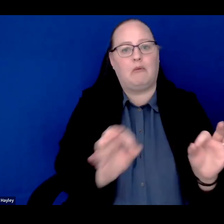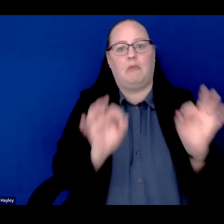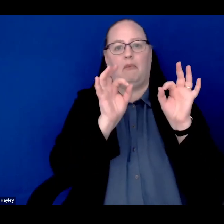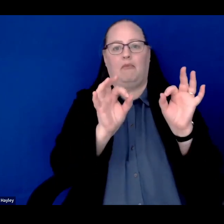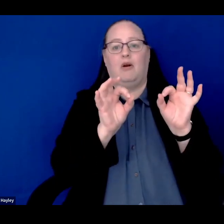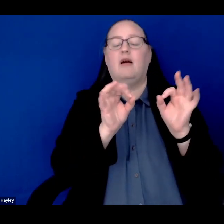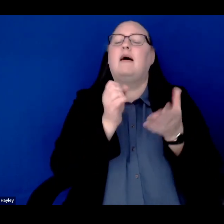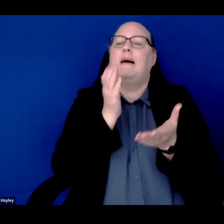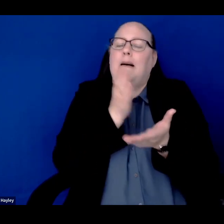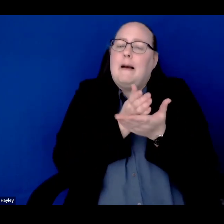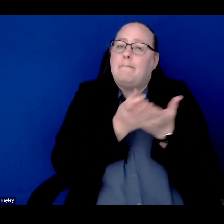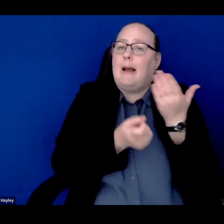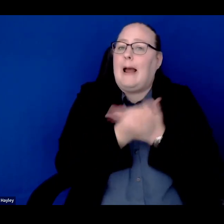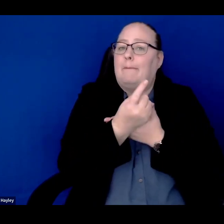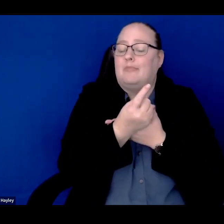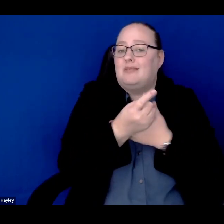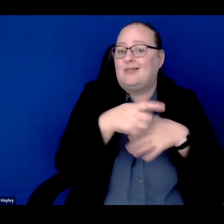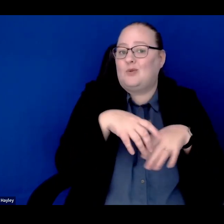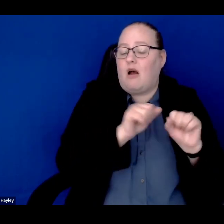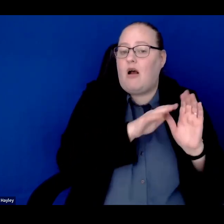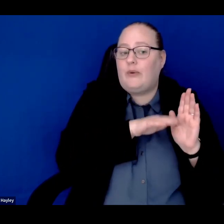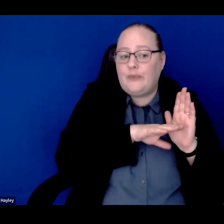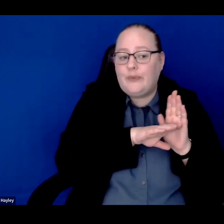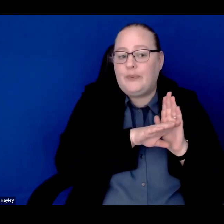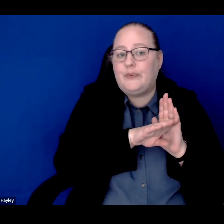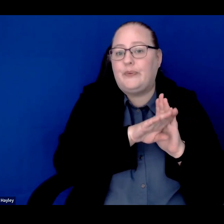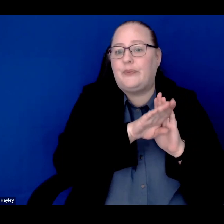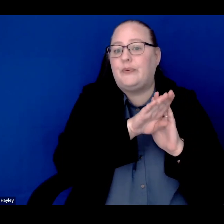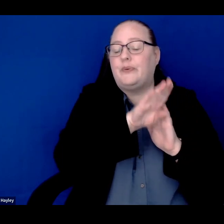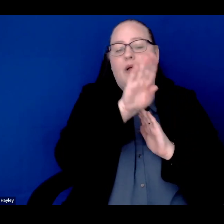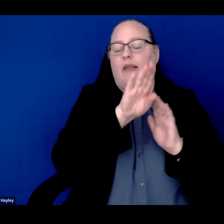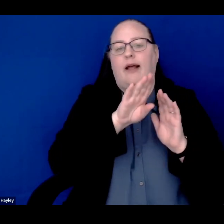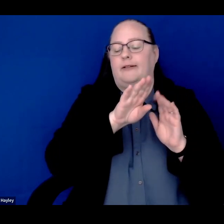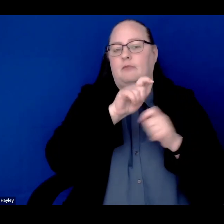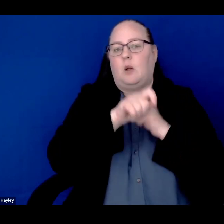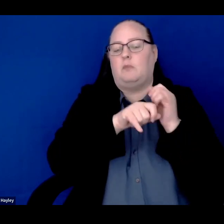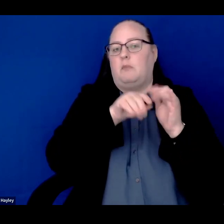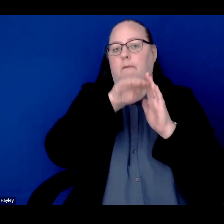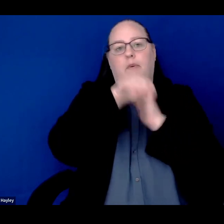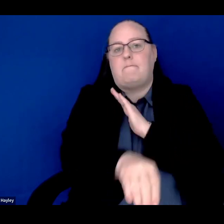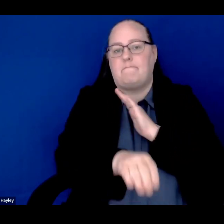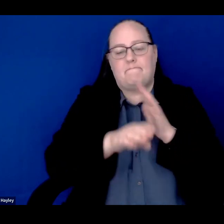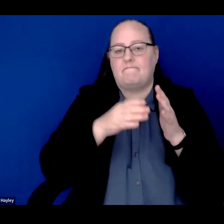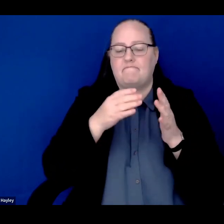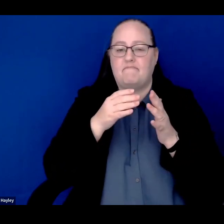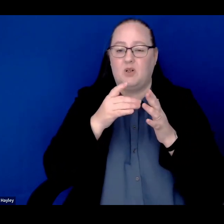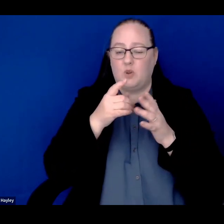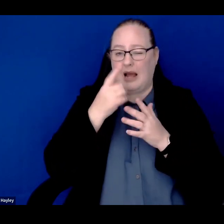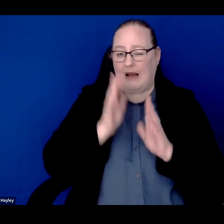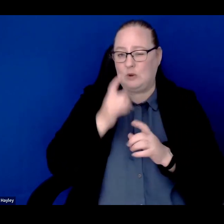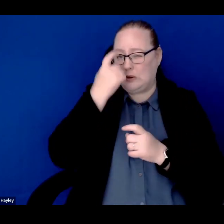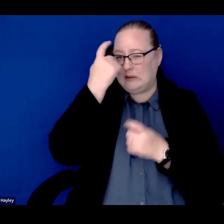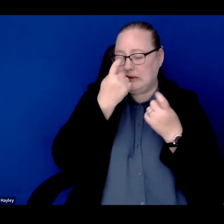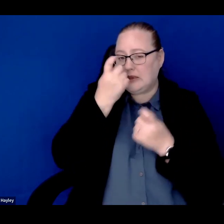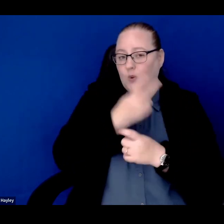swoosh right past. So there is an urgent need to reimagine what it means to achieve human prosperity in the 21st century